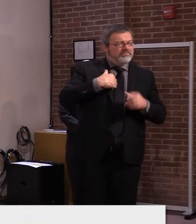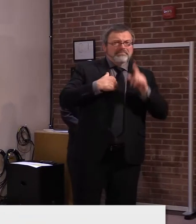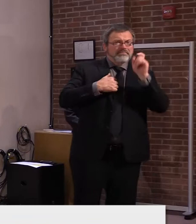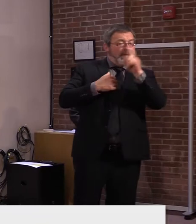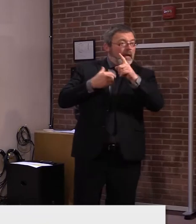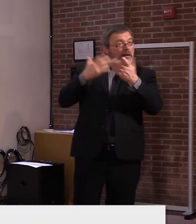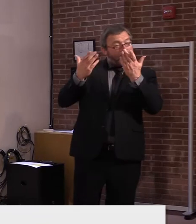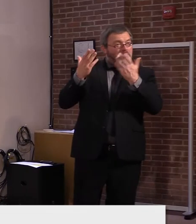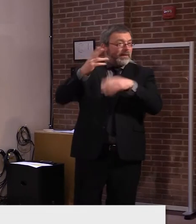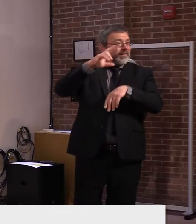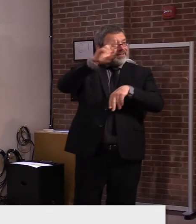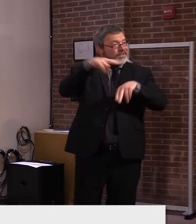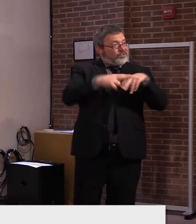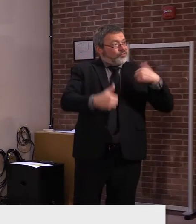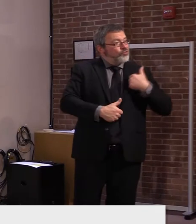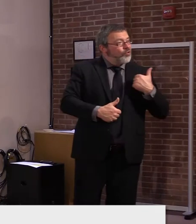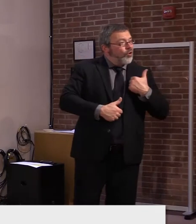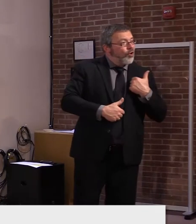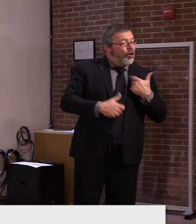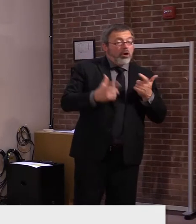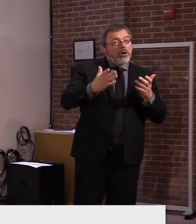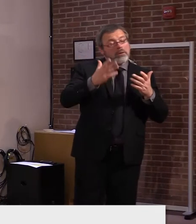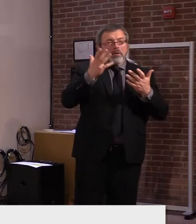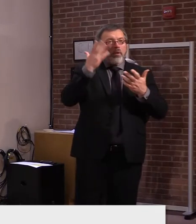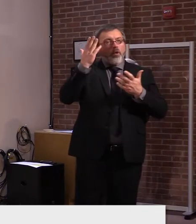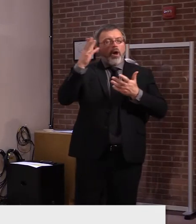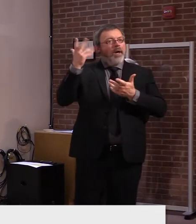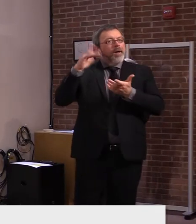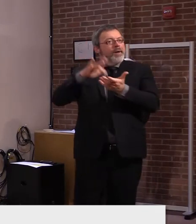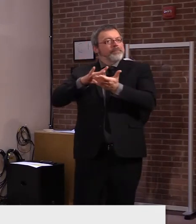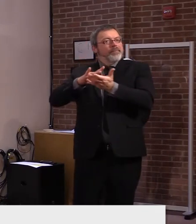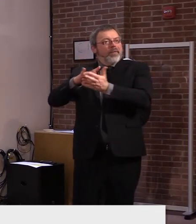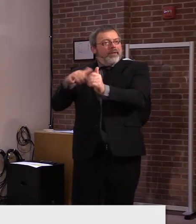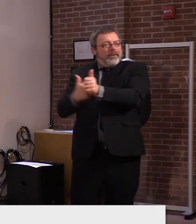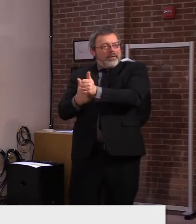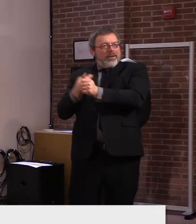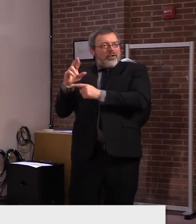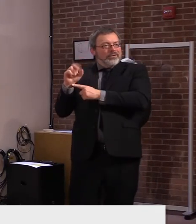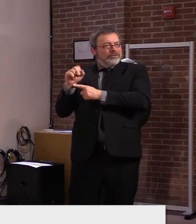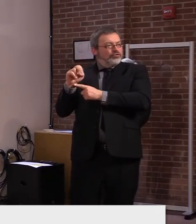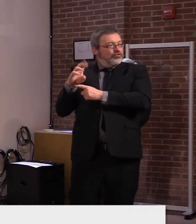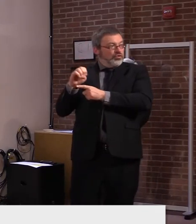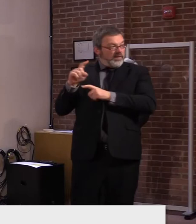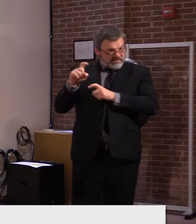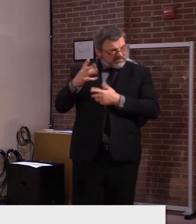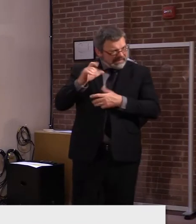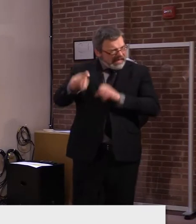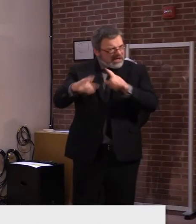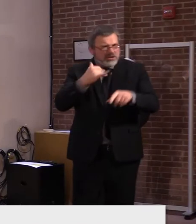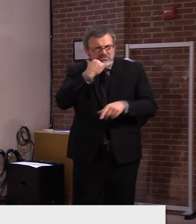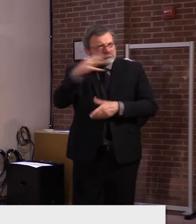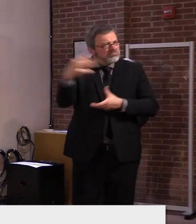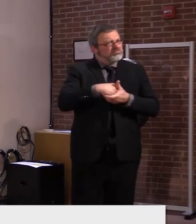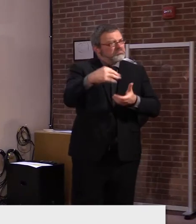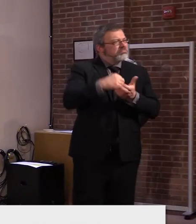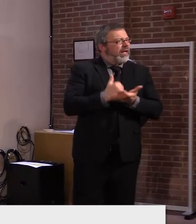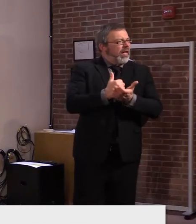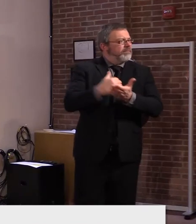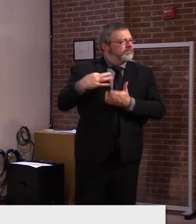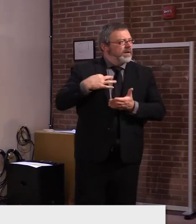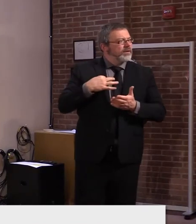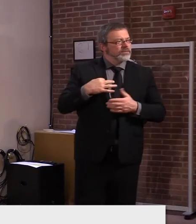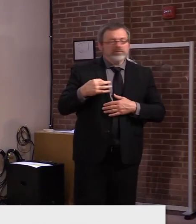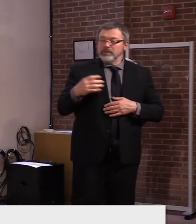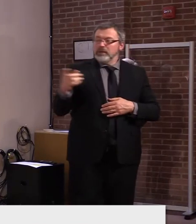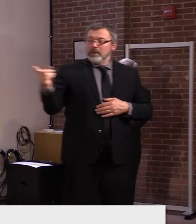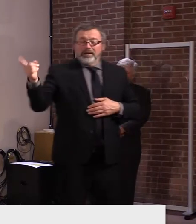the Medical Reserve Corps, someone else? Yeah, I mean, we're looking for any opportunities to help out